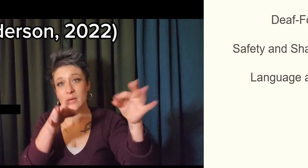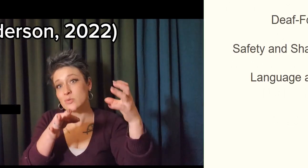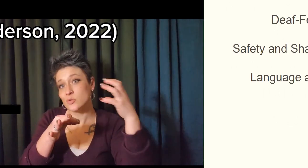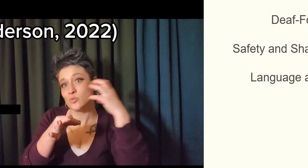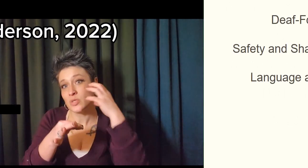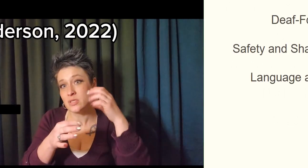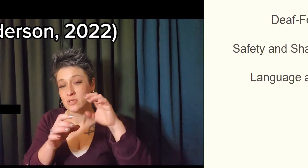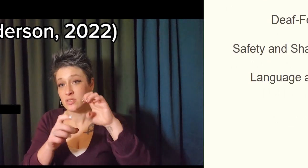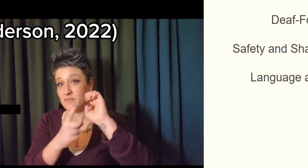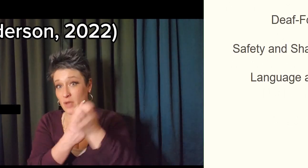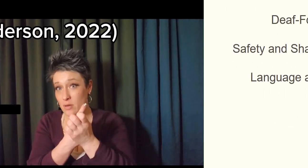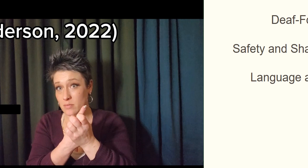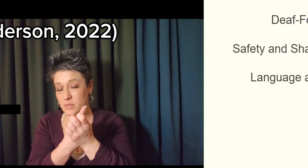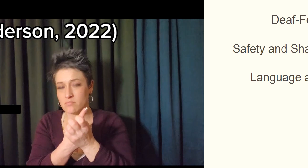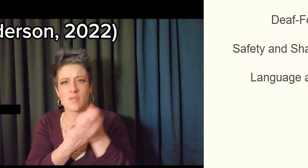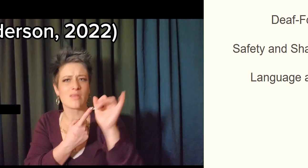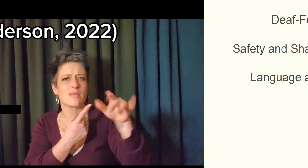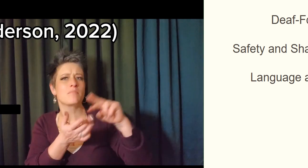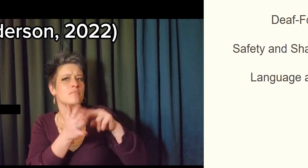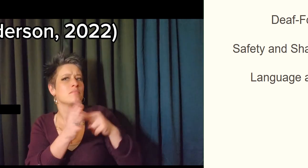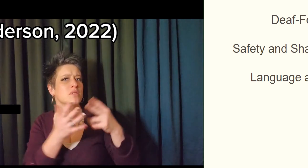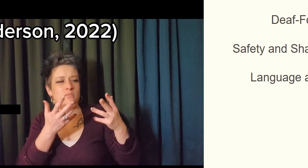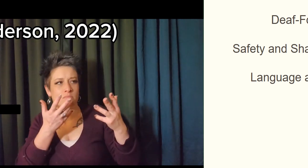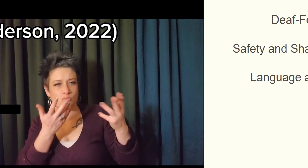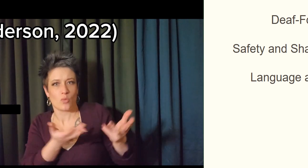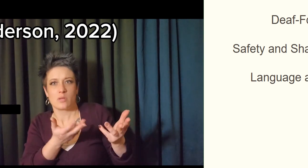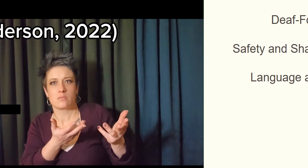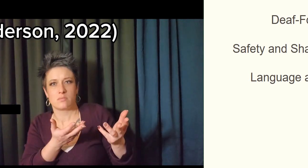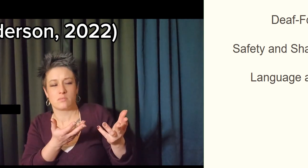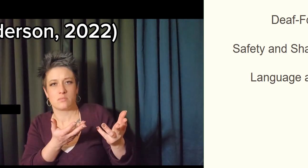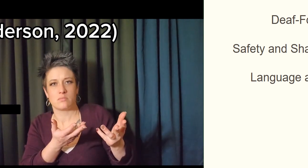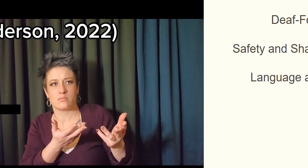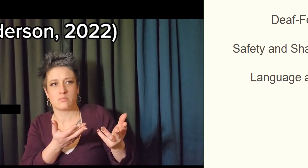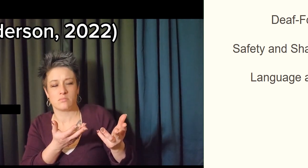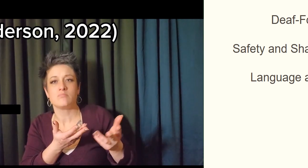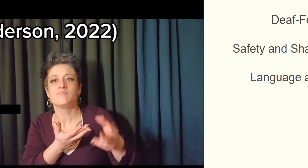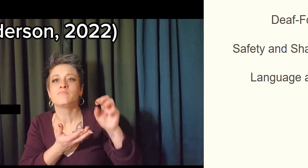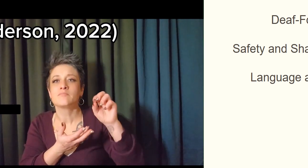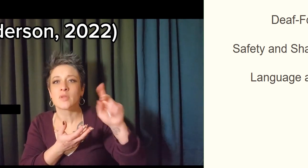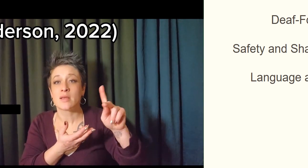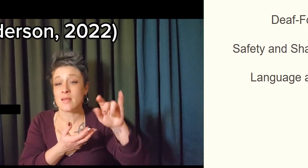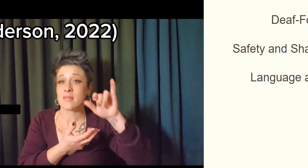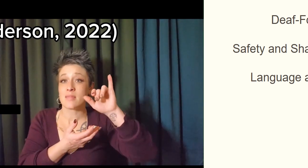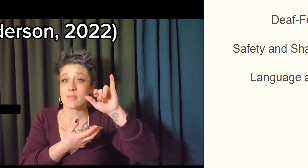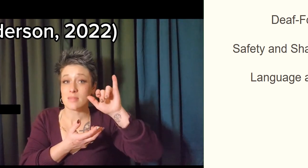So LRE, language-rich environment. What does that actually mean?